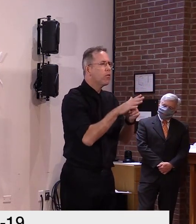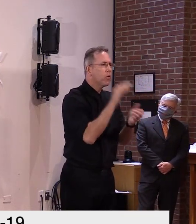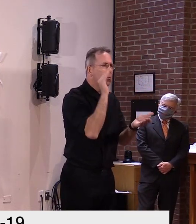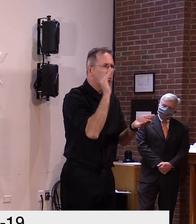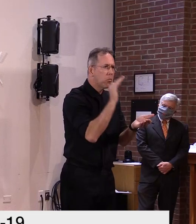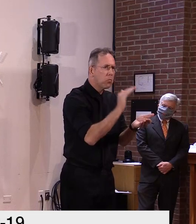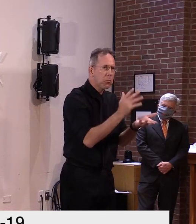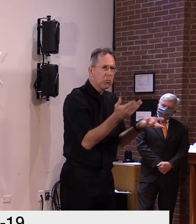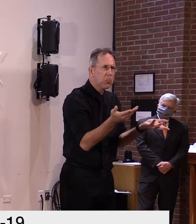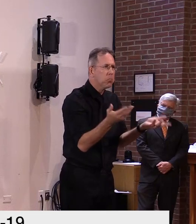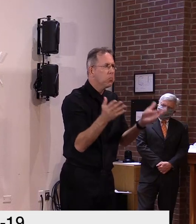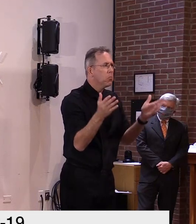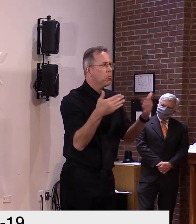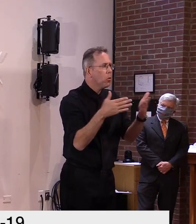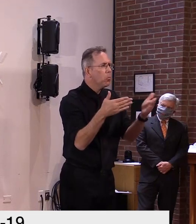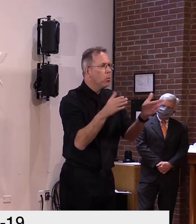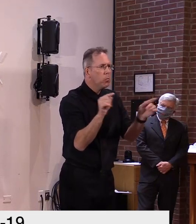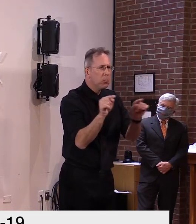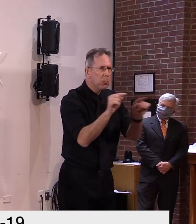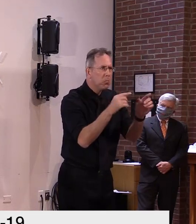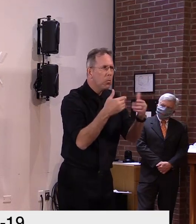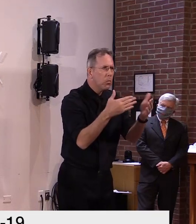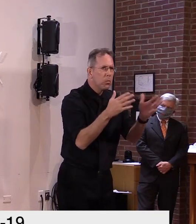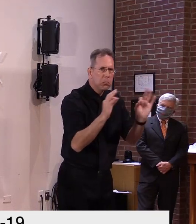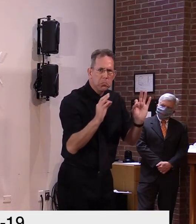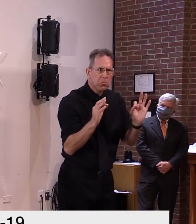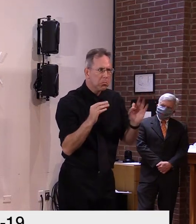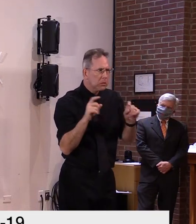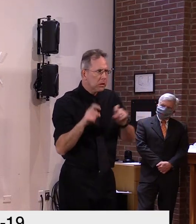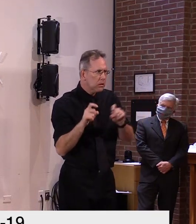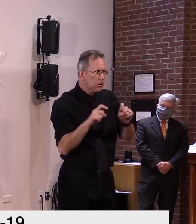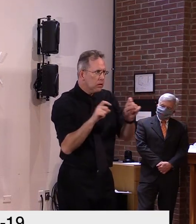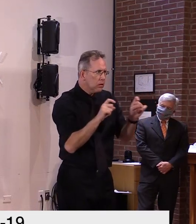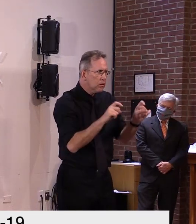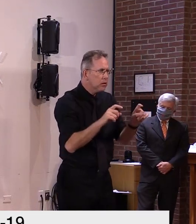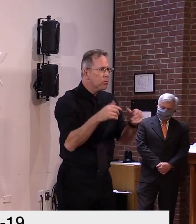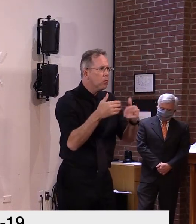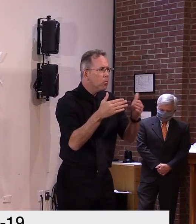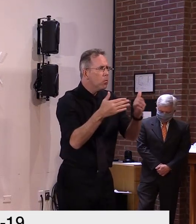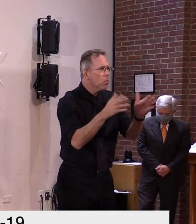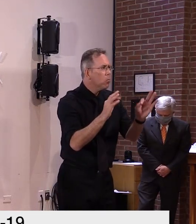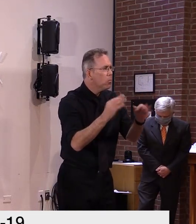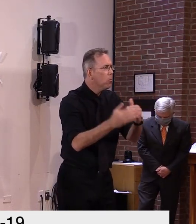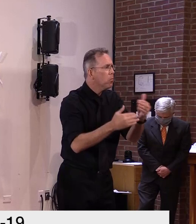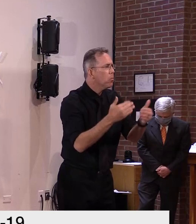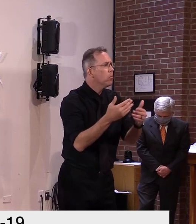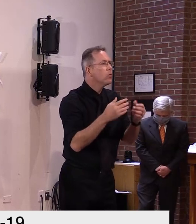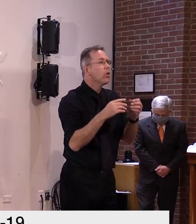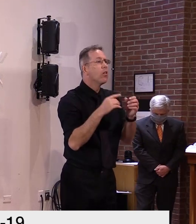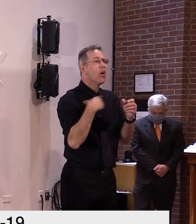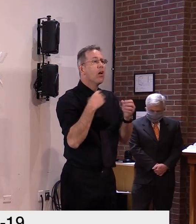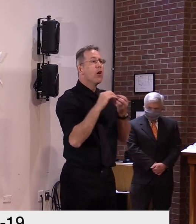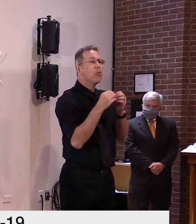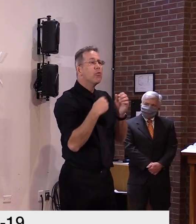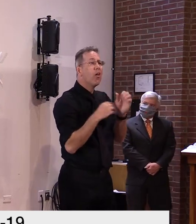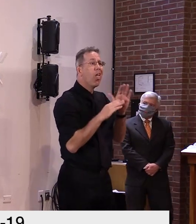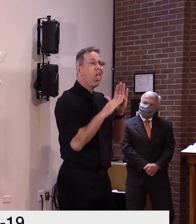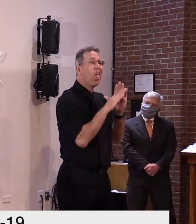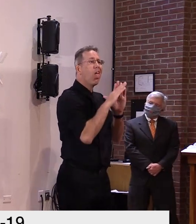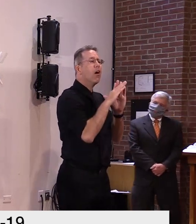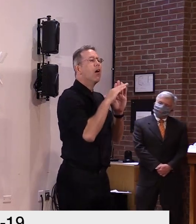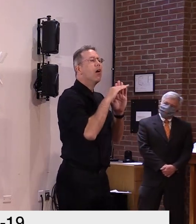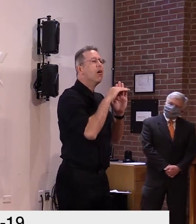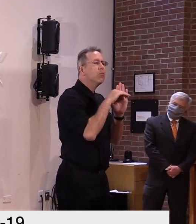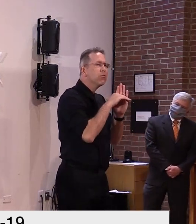cases. And Commissioner Pichak again showed his curve today, showing the modest increase